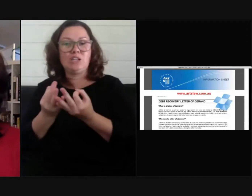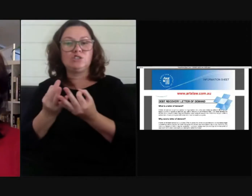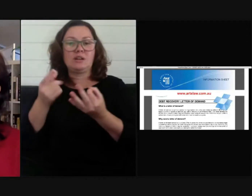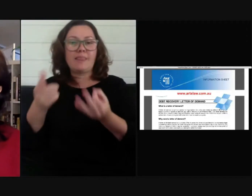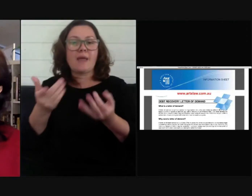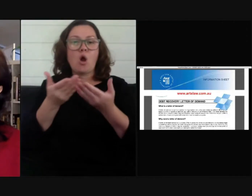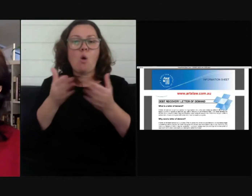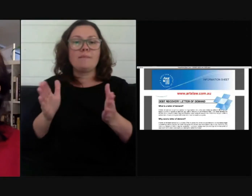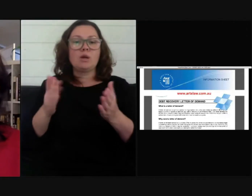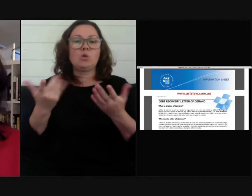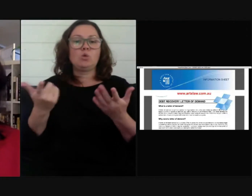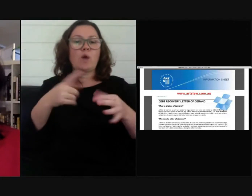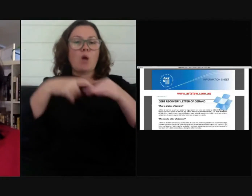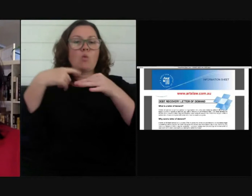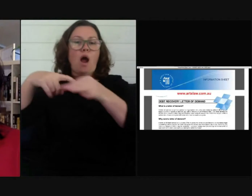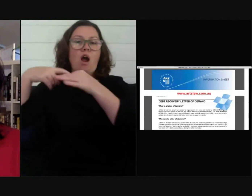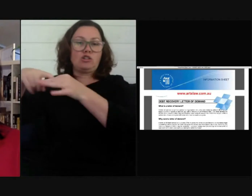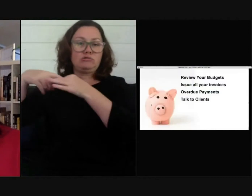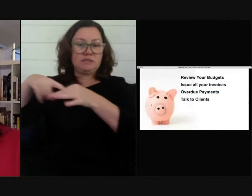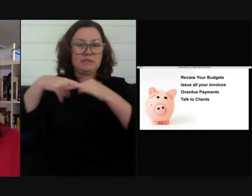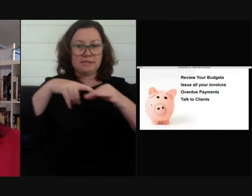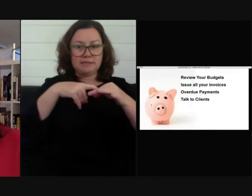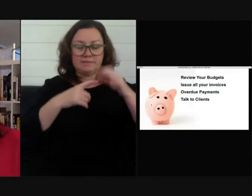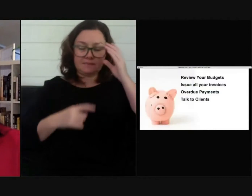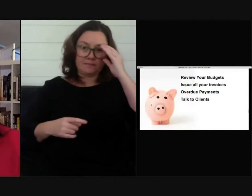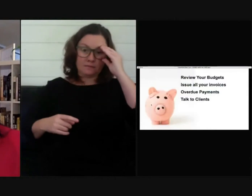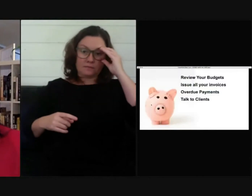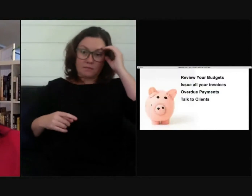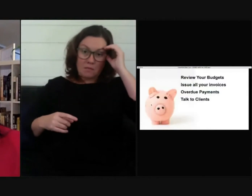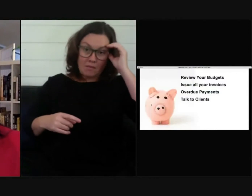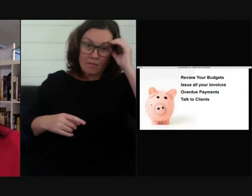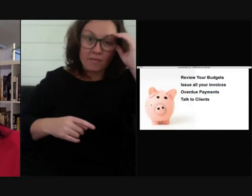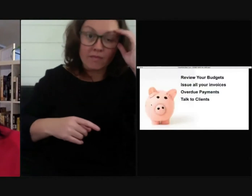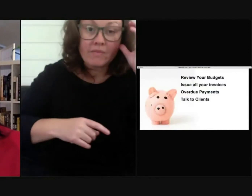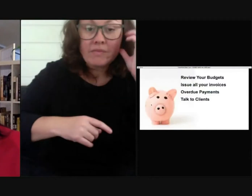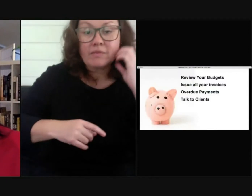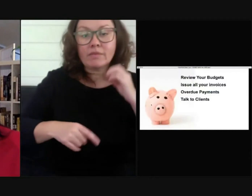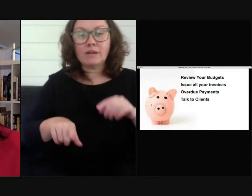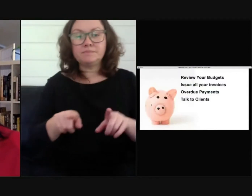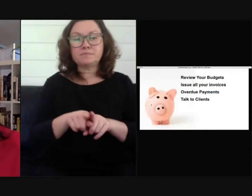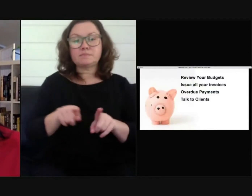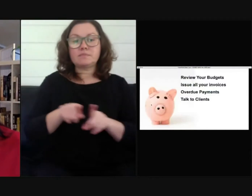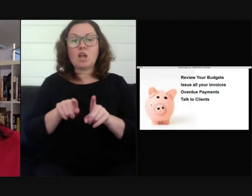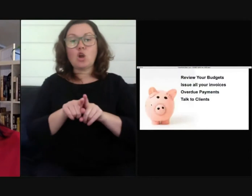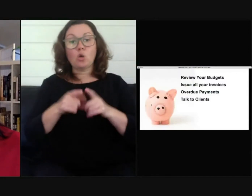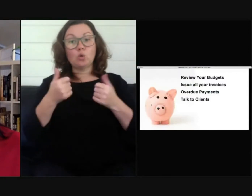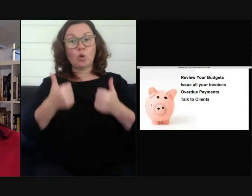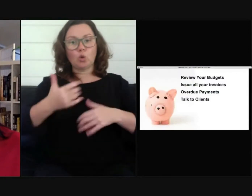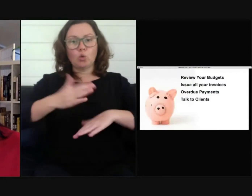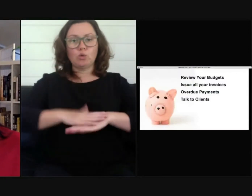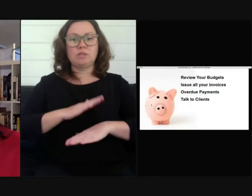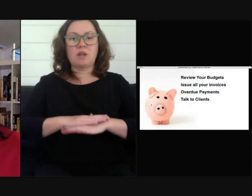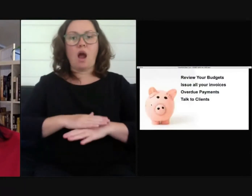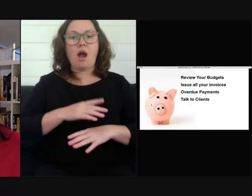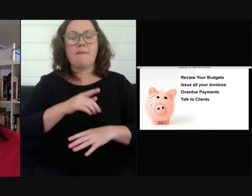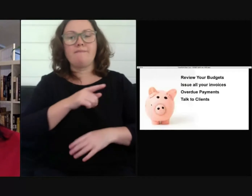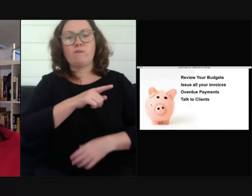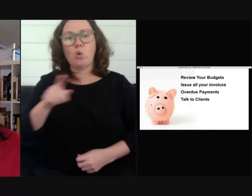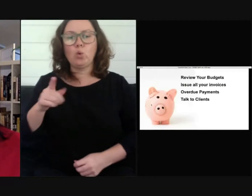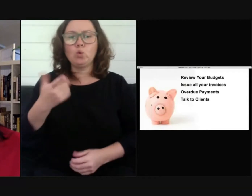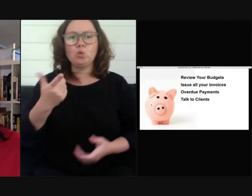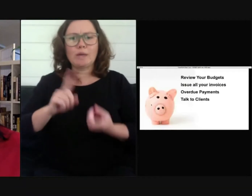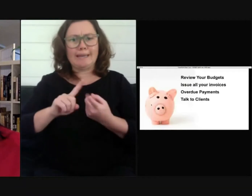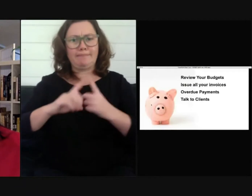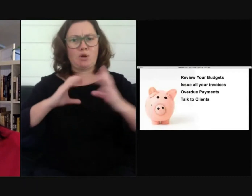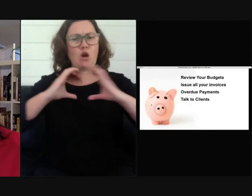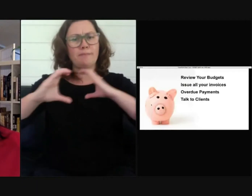mentioned earlier, it's a really good time for you to just keep in communication with your clients, with anybody that you can